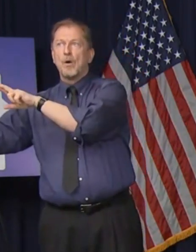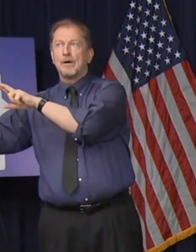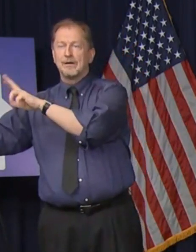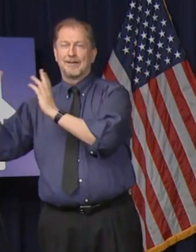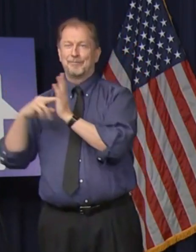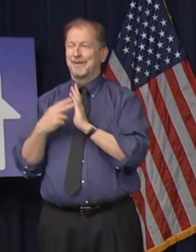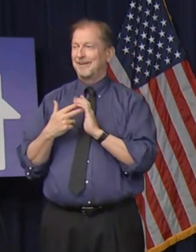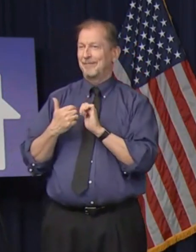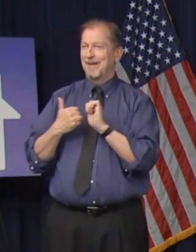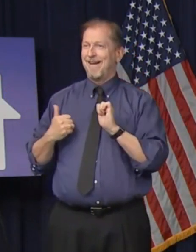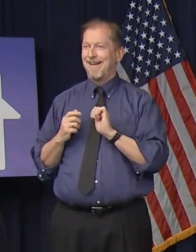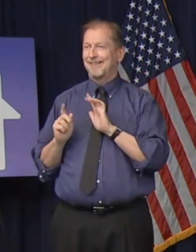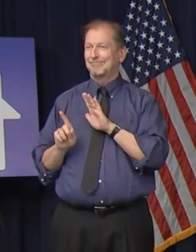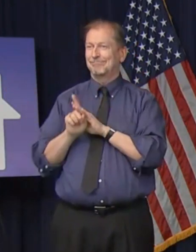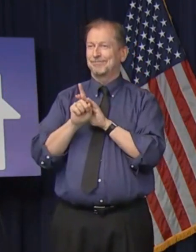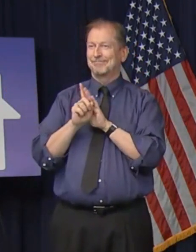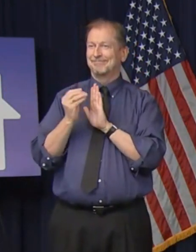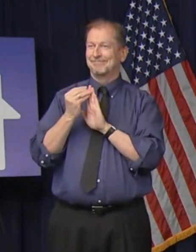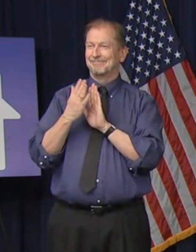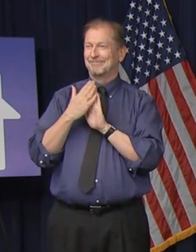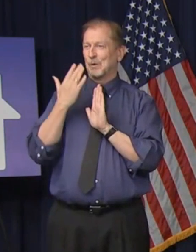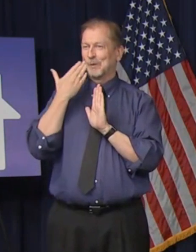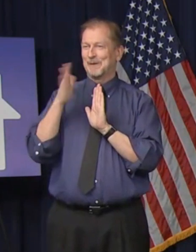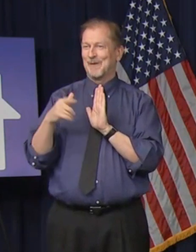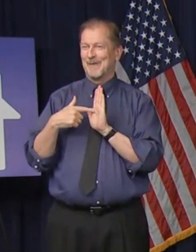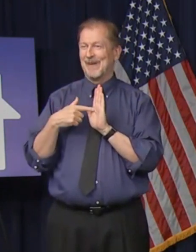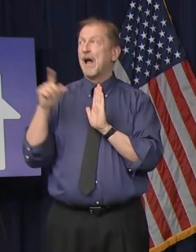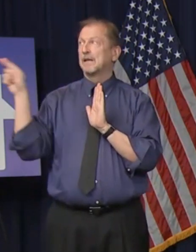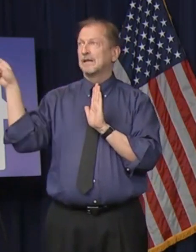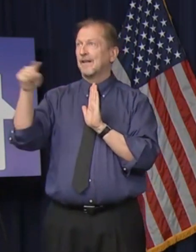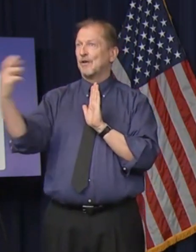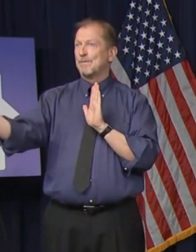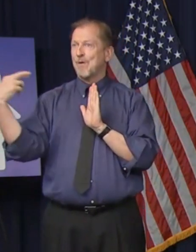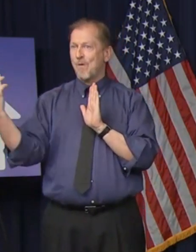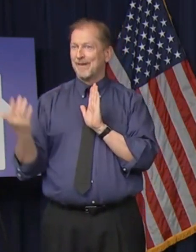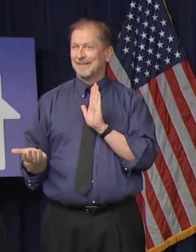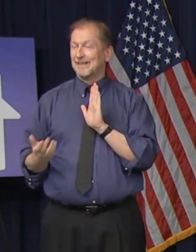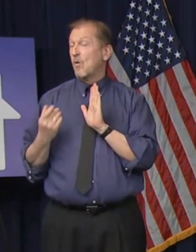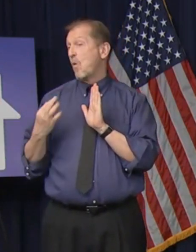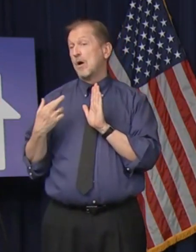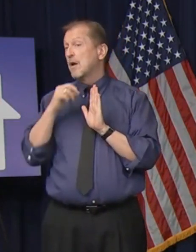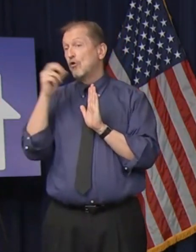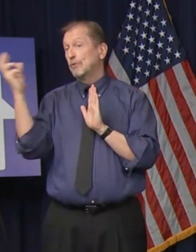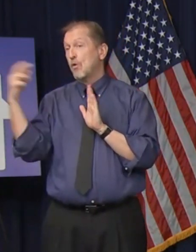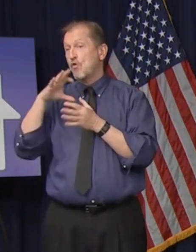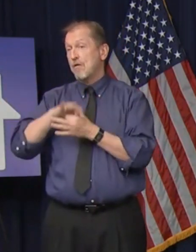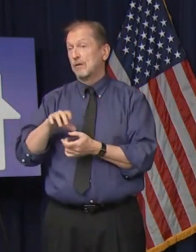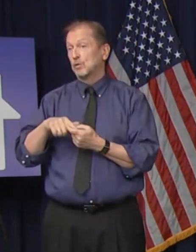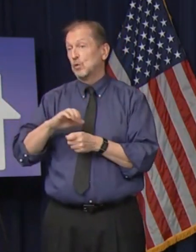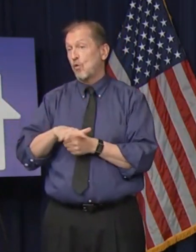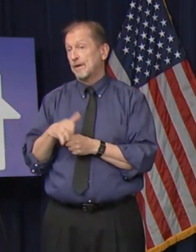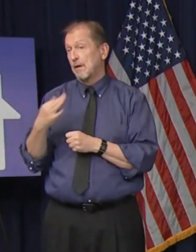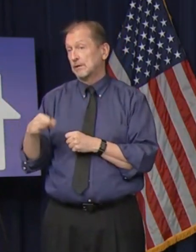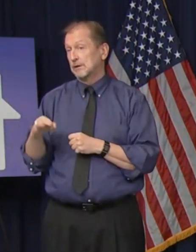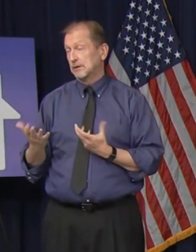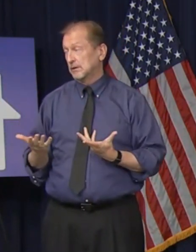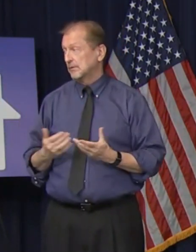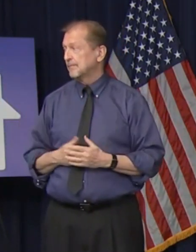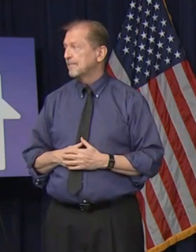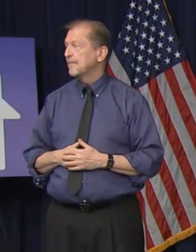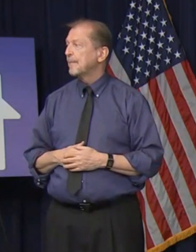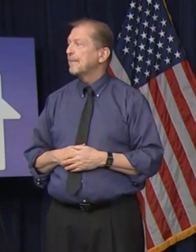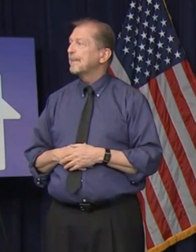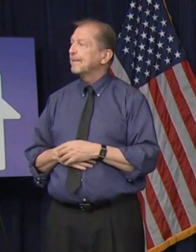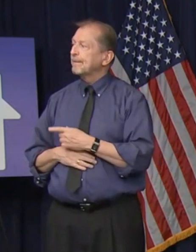on the website because we didn't know about them, or they weren't reported as COVID-19 related deaths. This